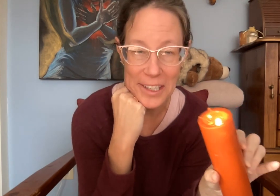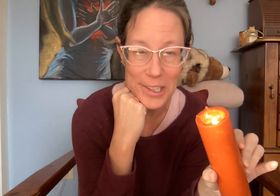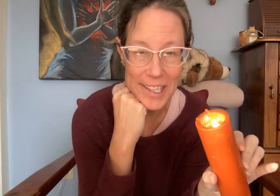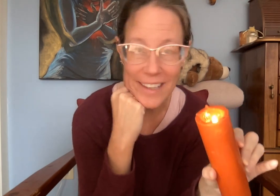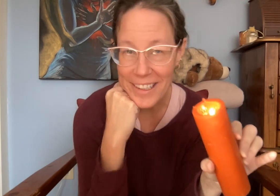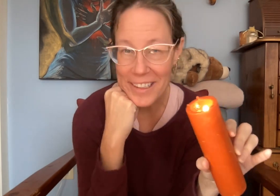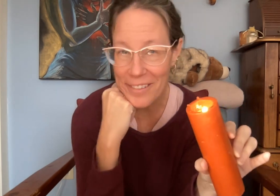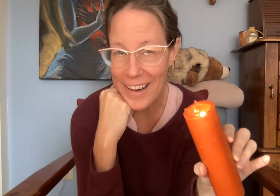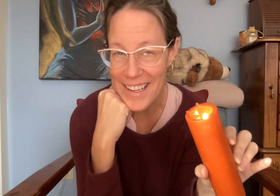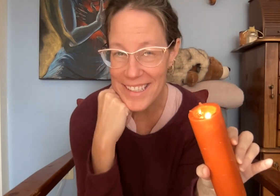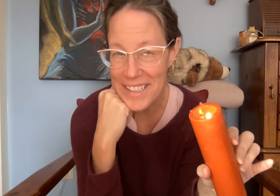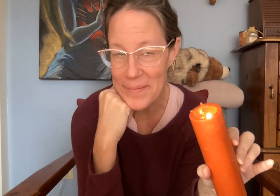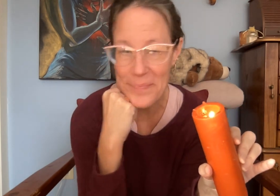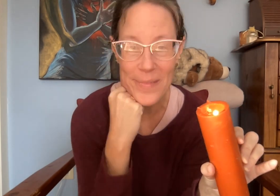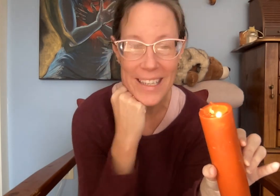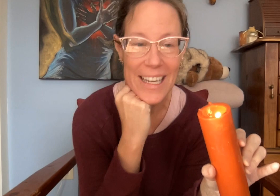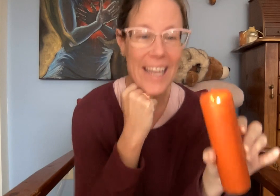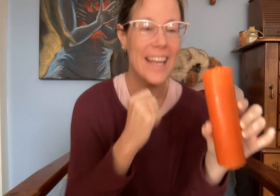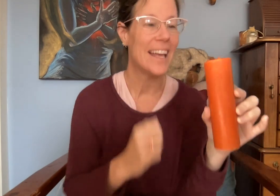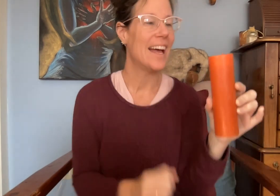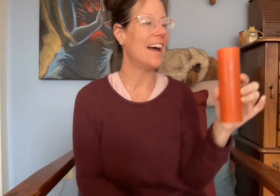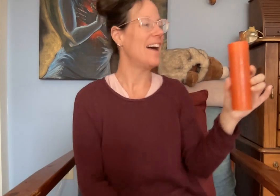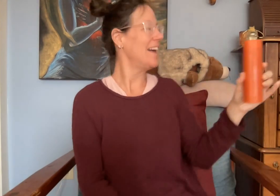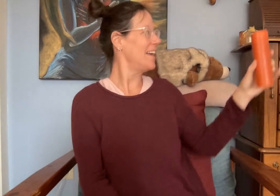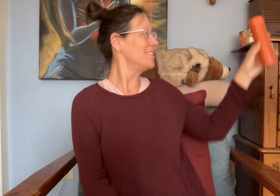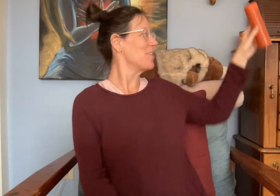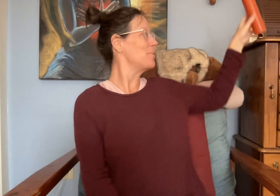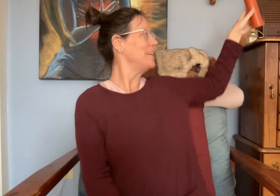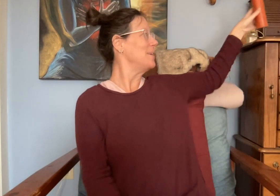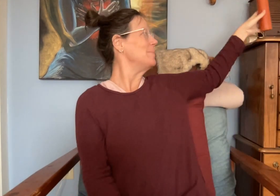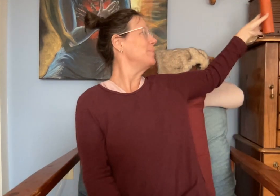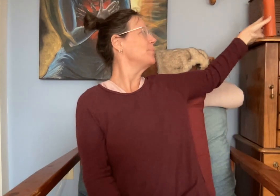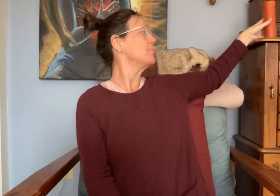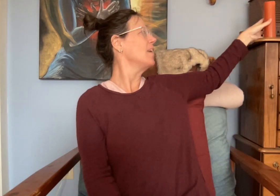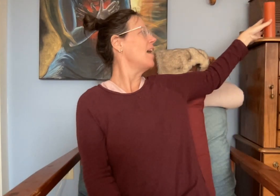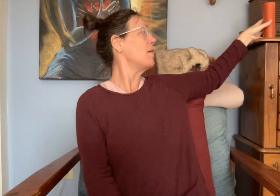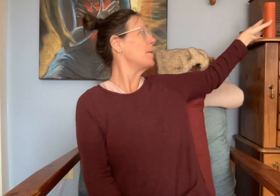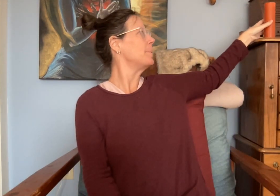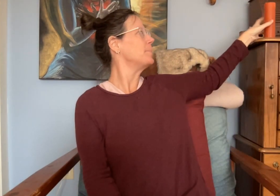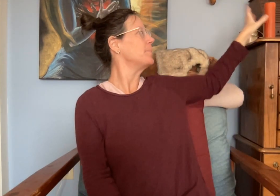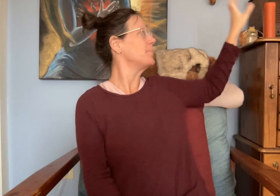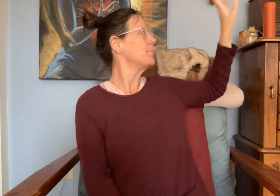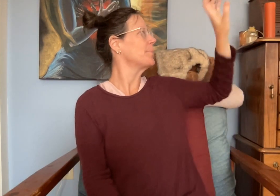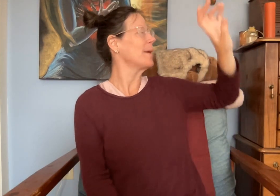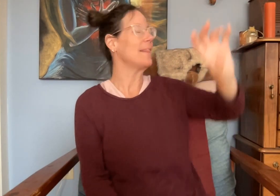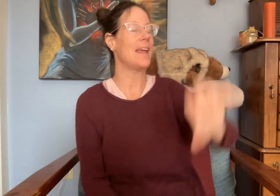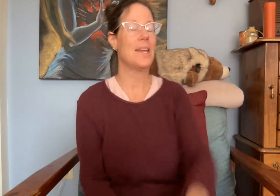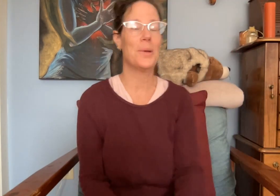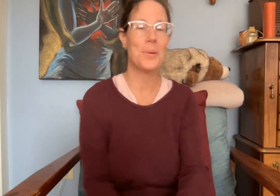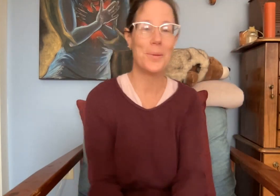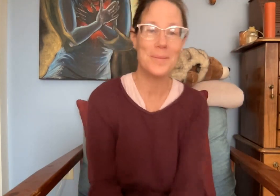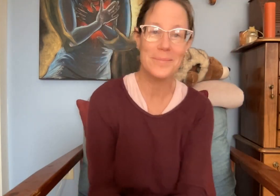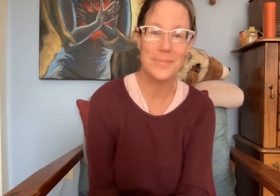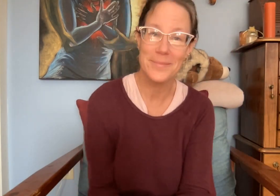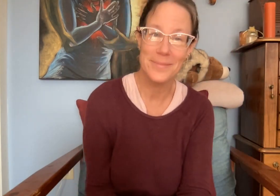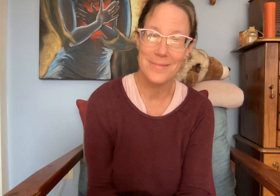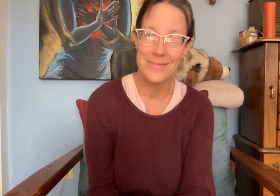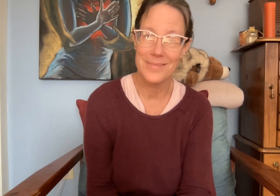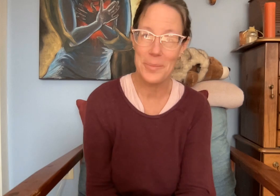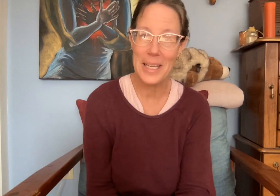candle lit for us and our Queendom. Um, Thank you for being